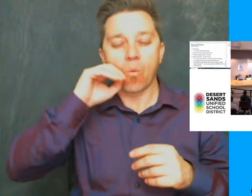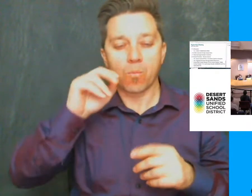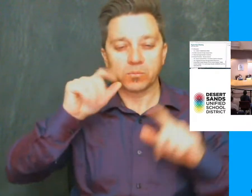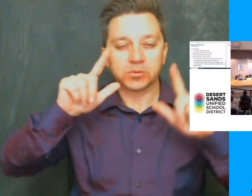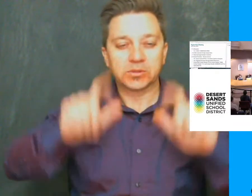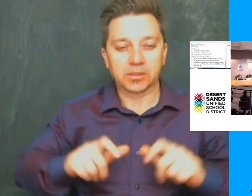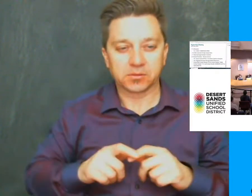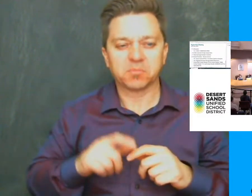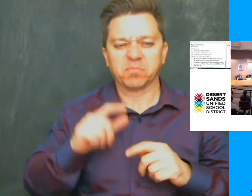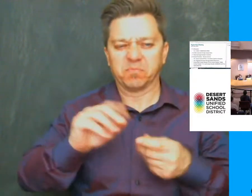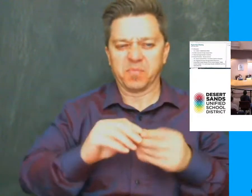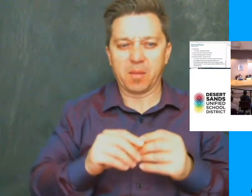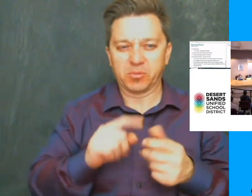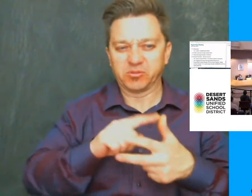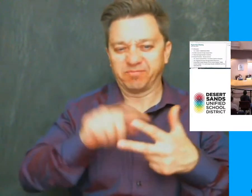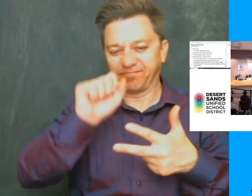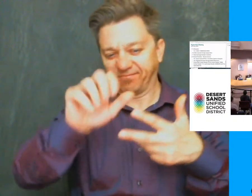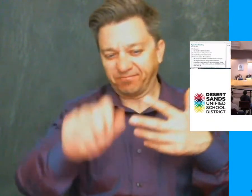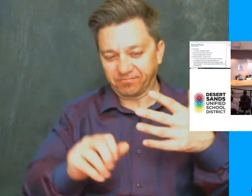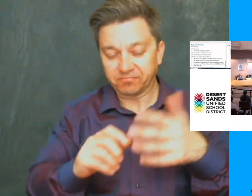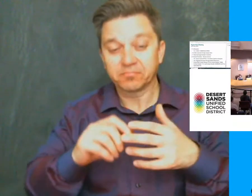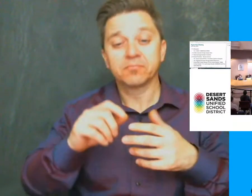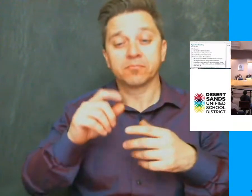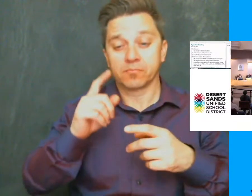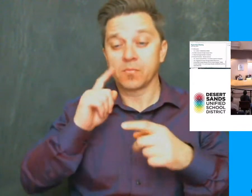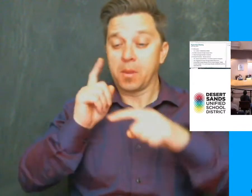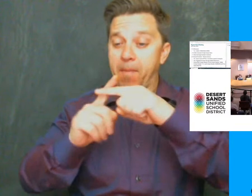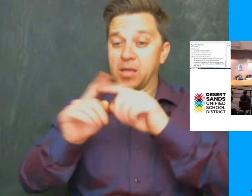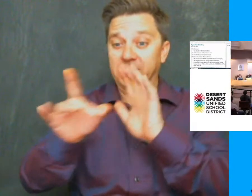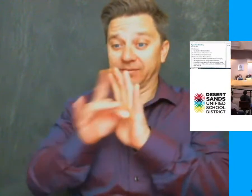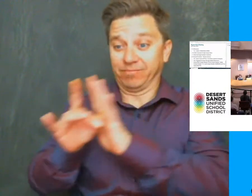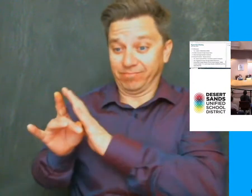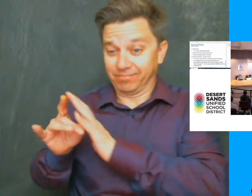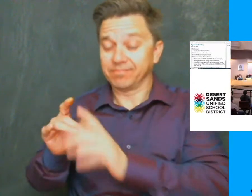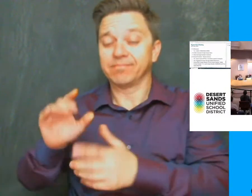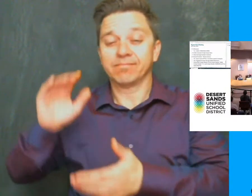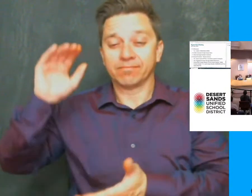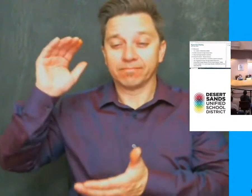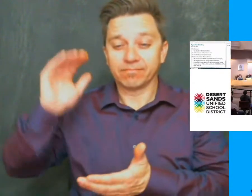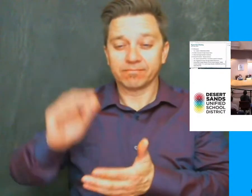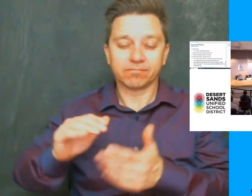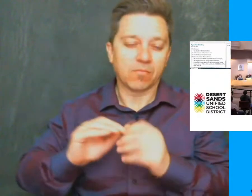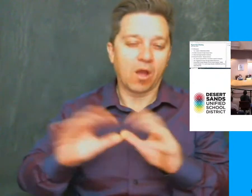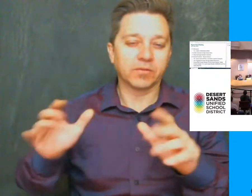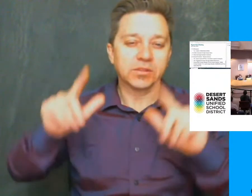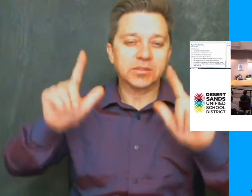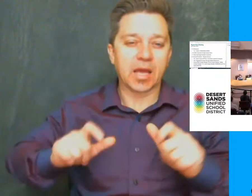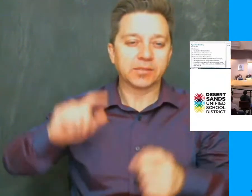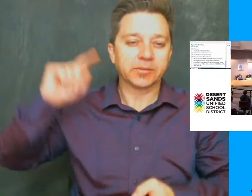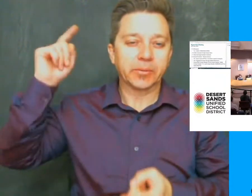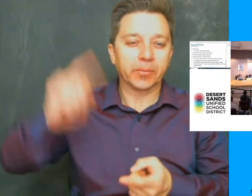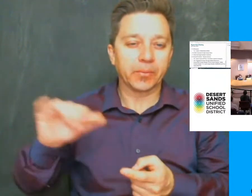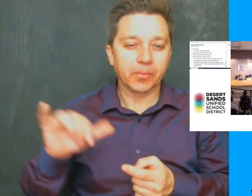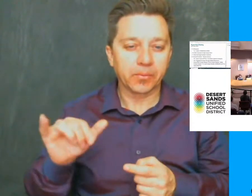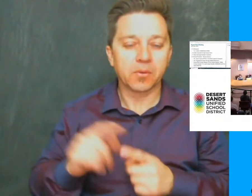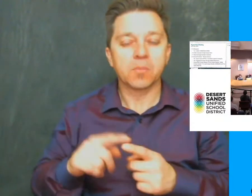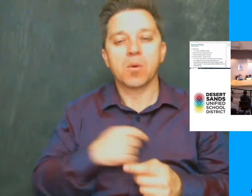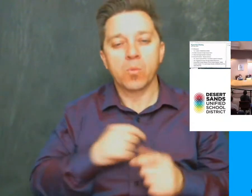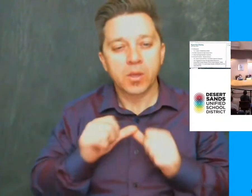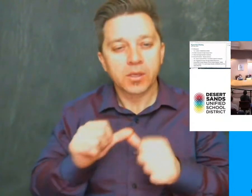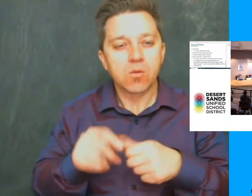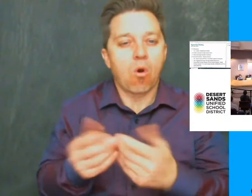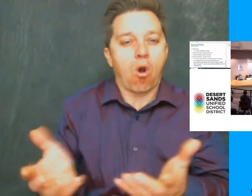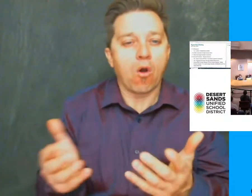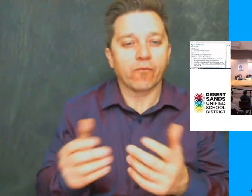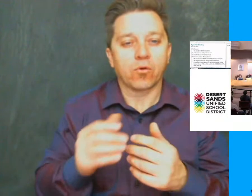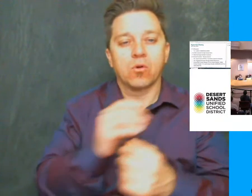those numbers, as the numbers go down to positive cases, the testing has obviously decreased a bit. But we all continue to offer the